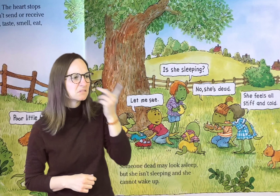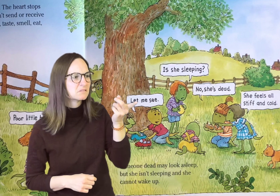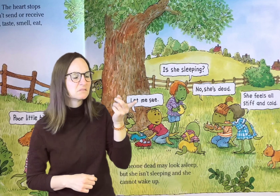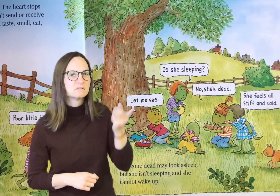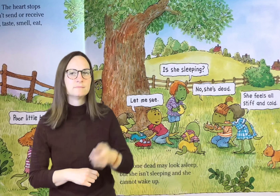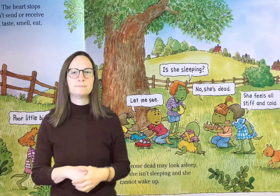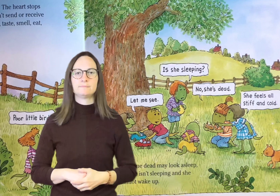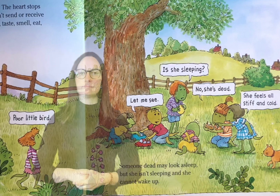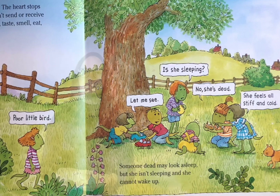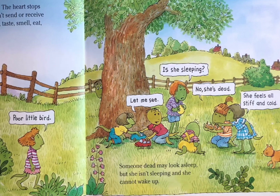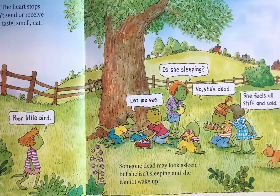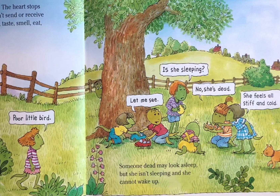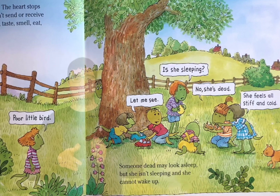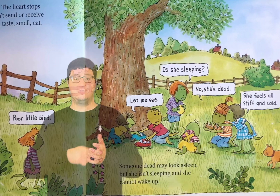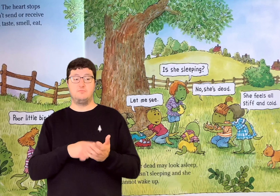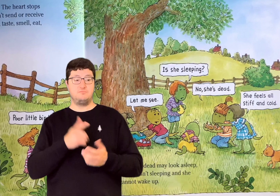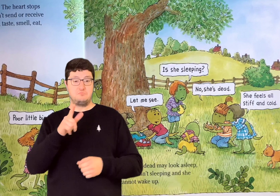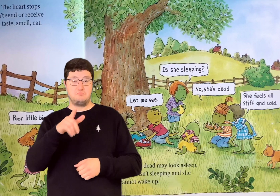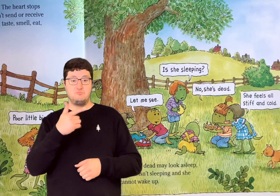Let me see.